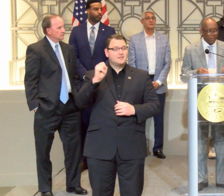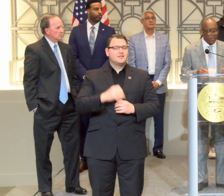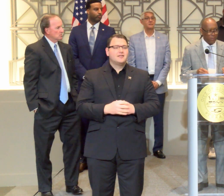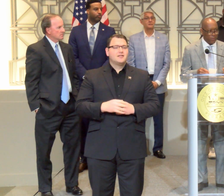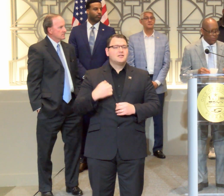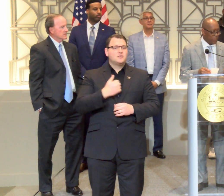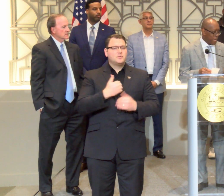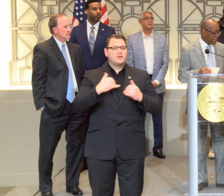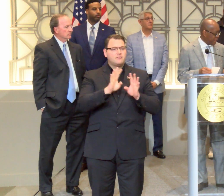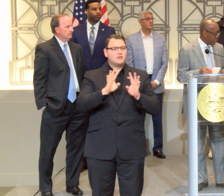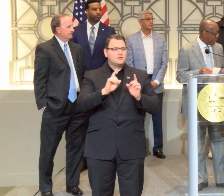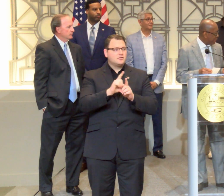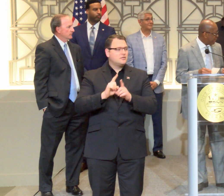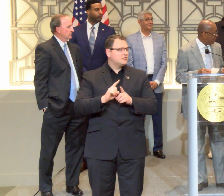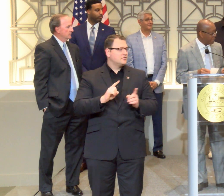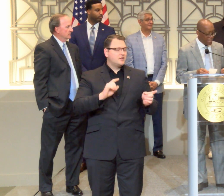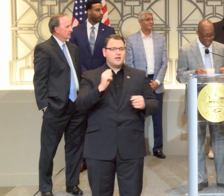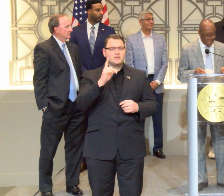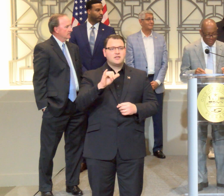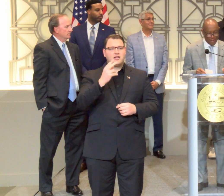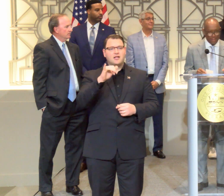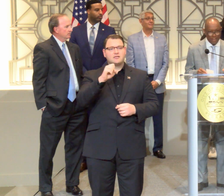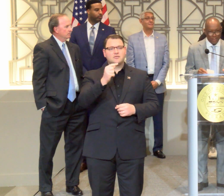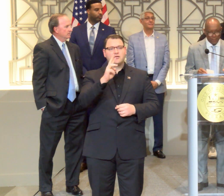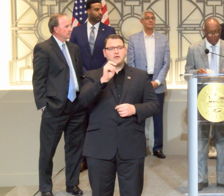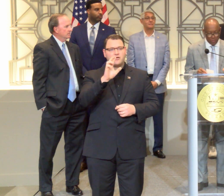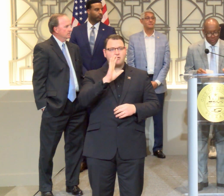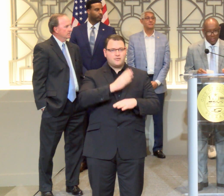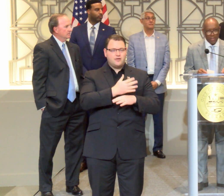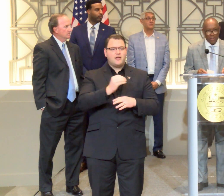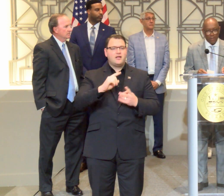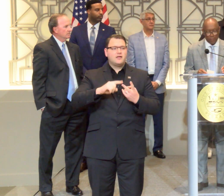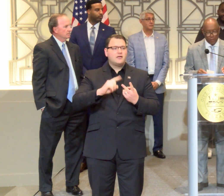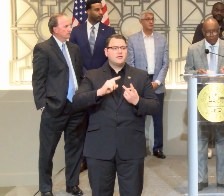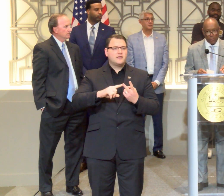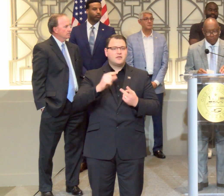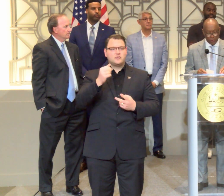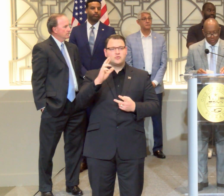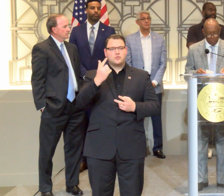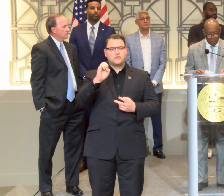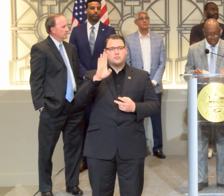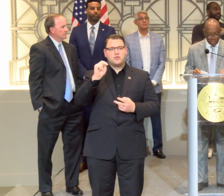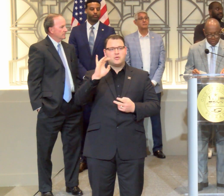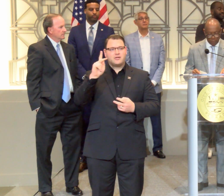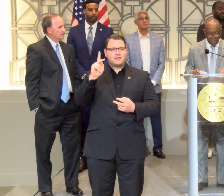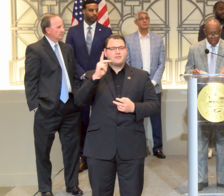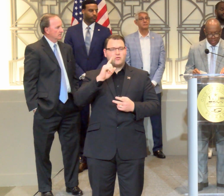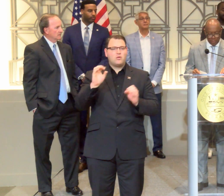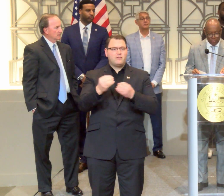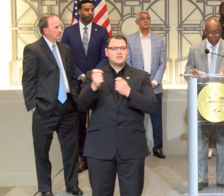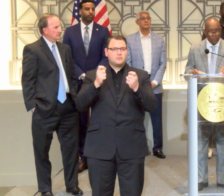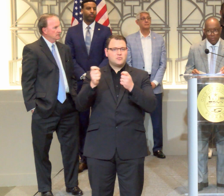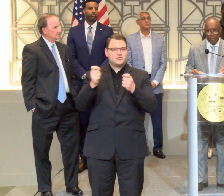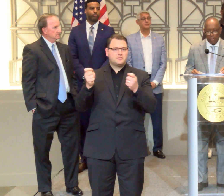is First Daughter Ashley Paige Turner, and then George Bunick of the Office of Emergency Management.